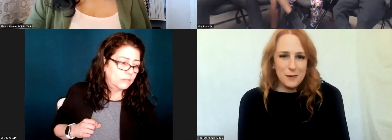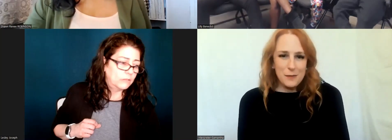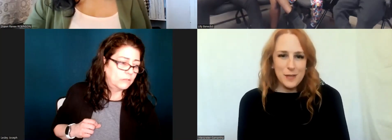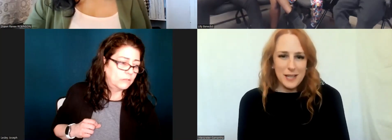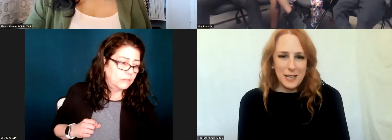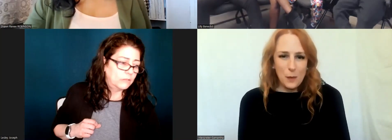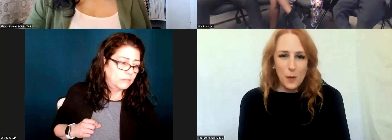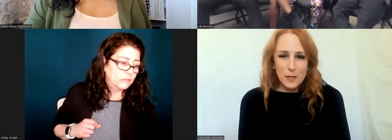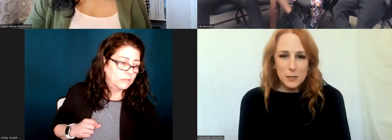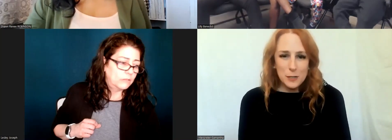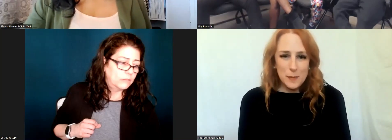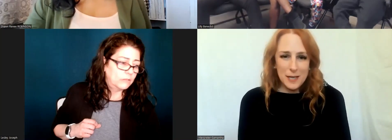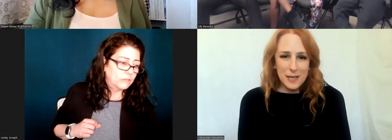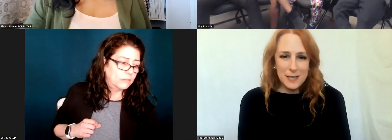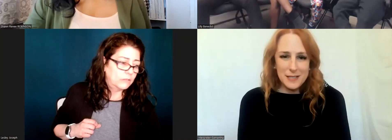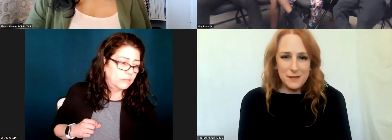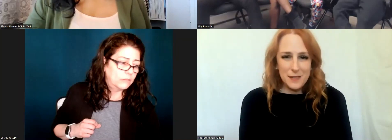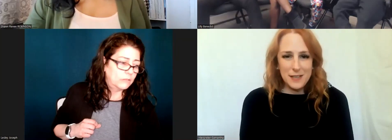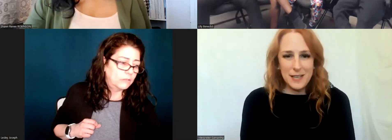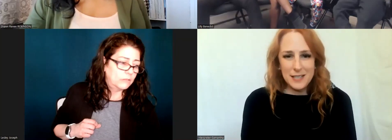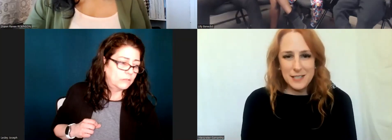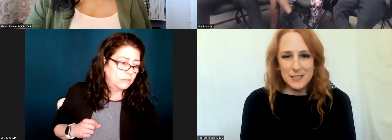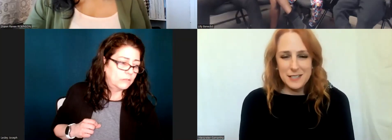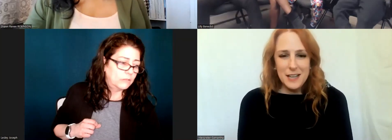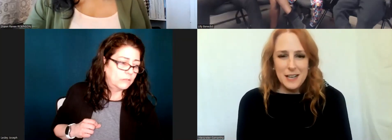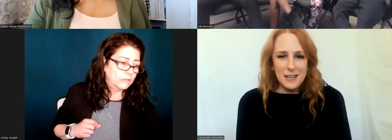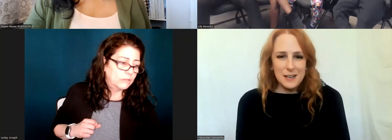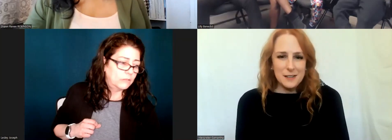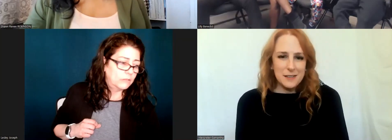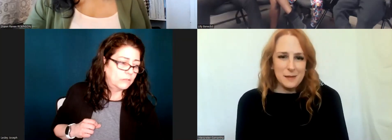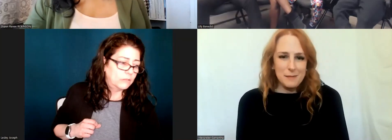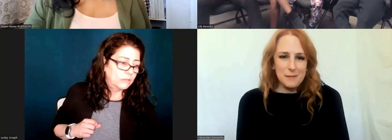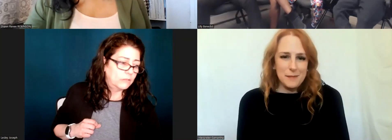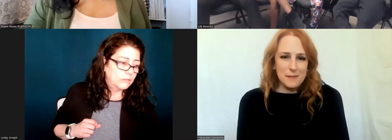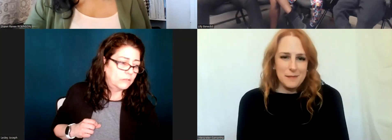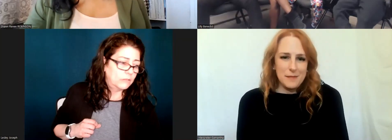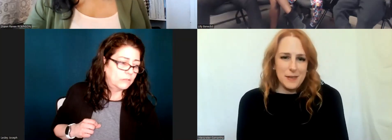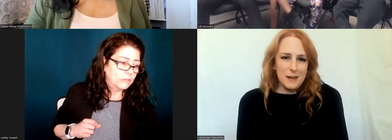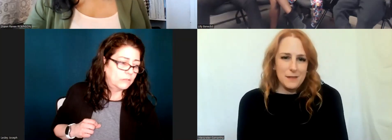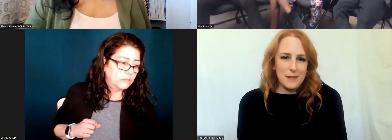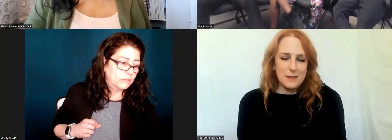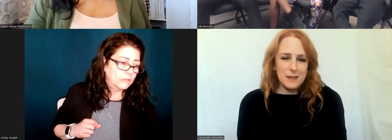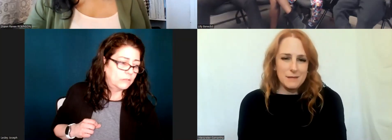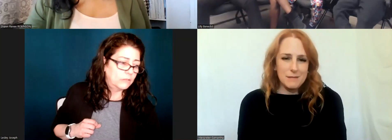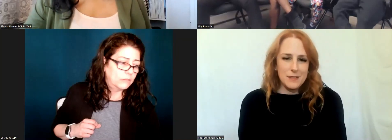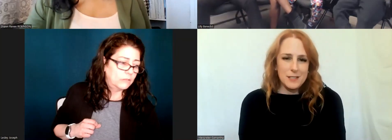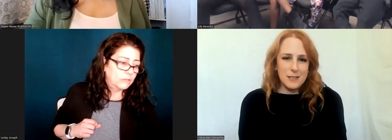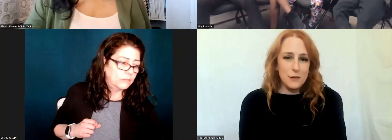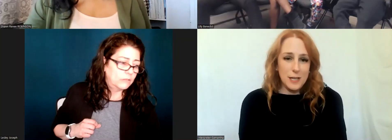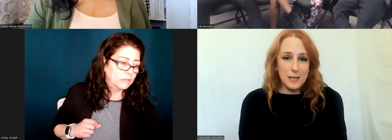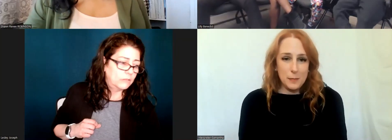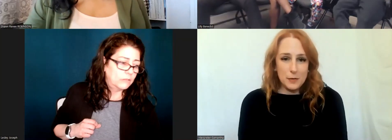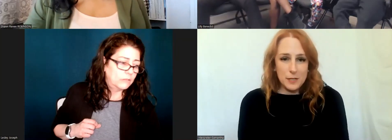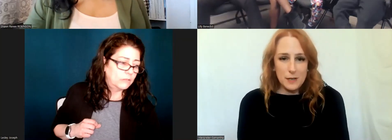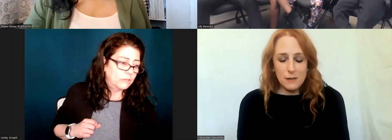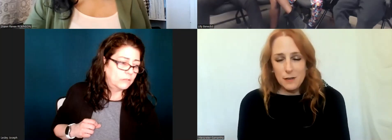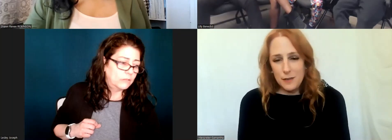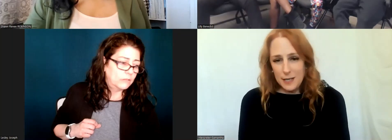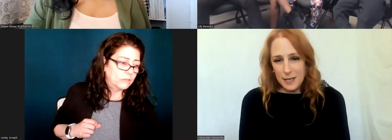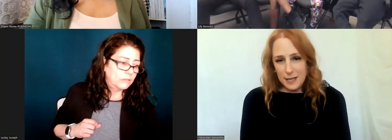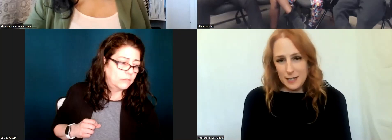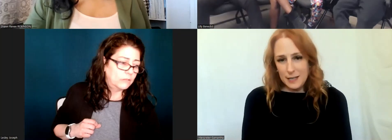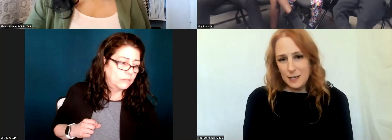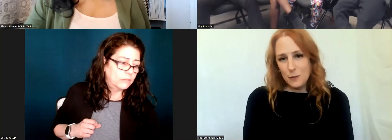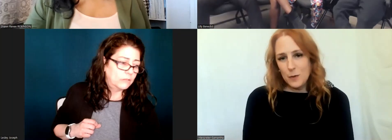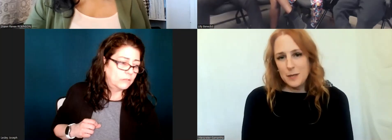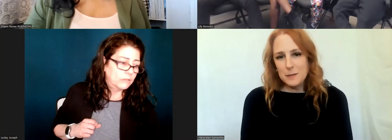everybody? But I don't feel like I want to, because I feel like it's just, you know, I'm kind of a unique person or